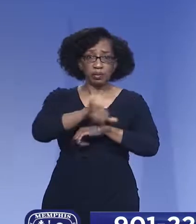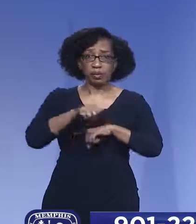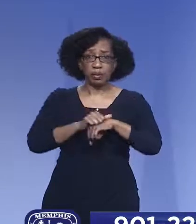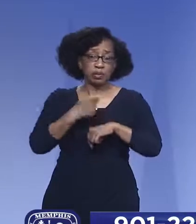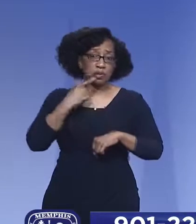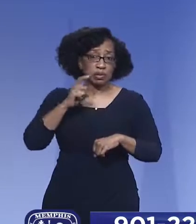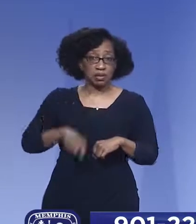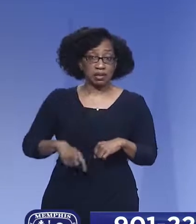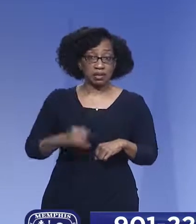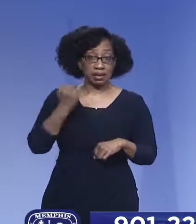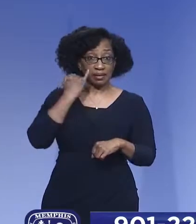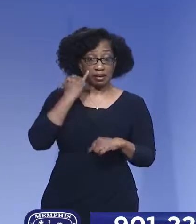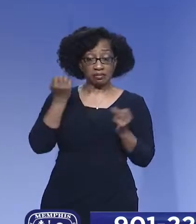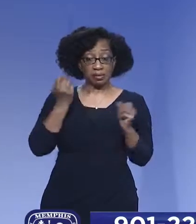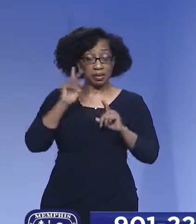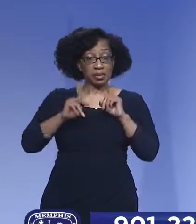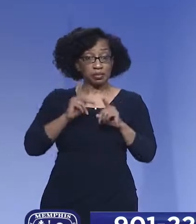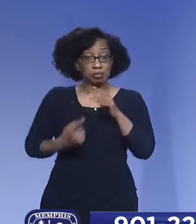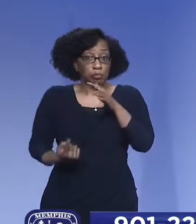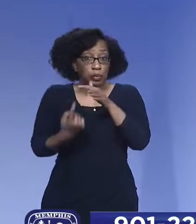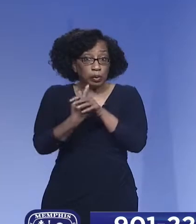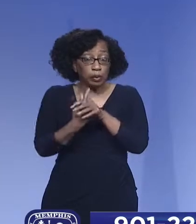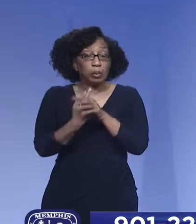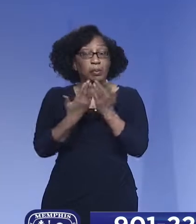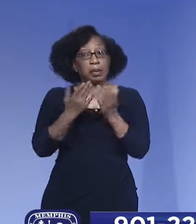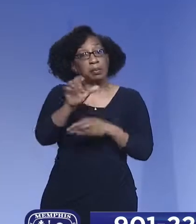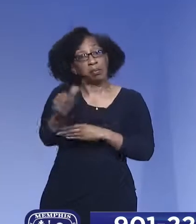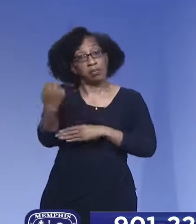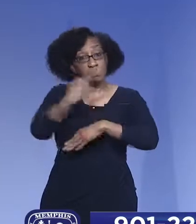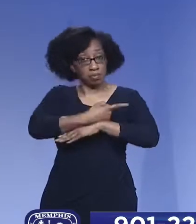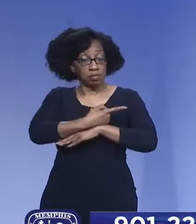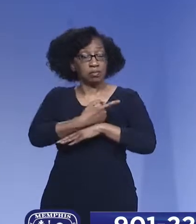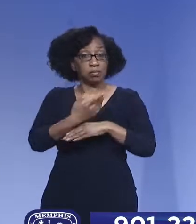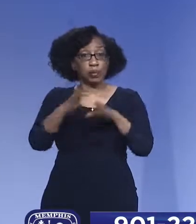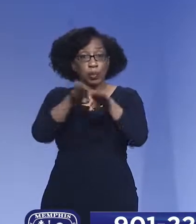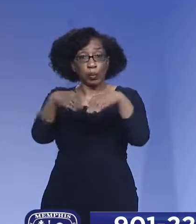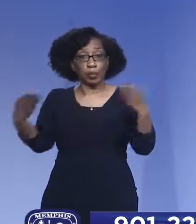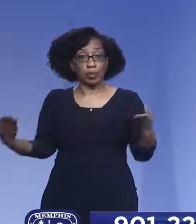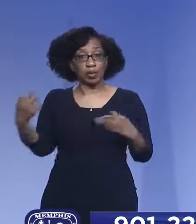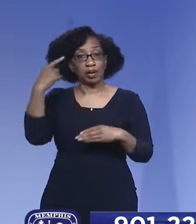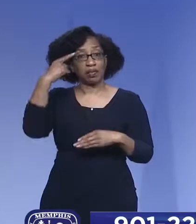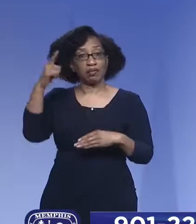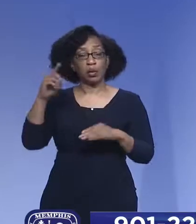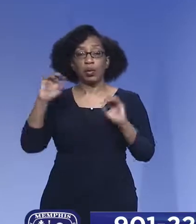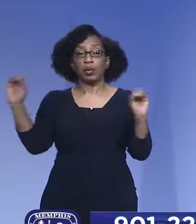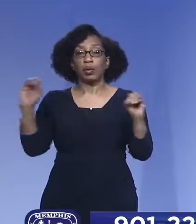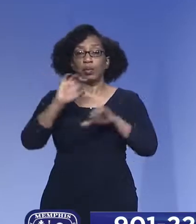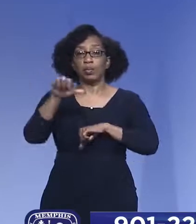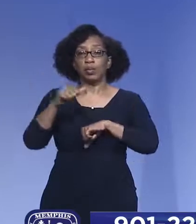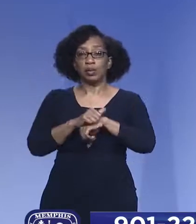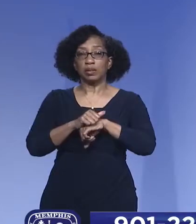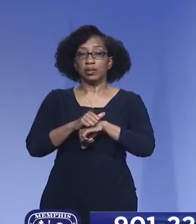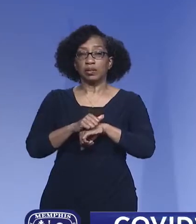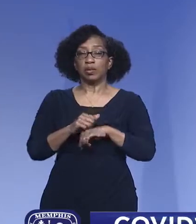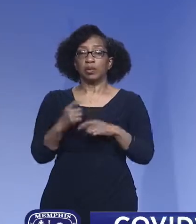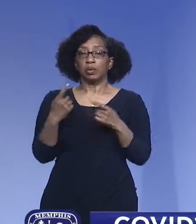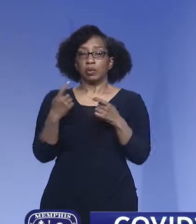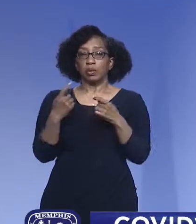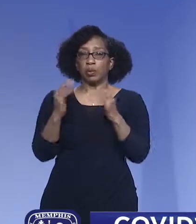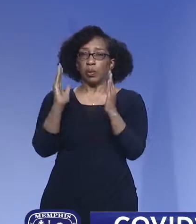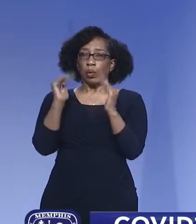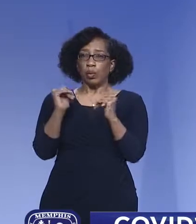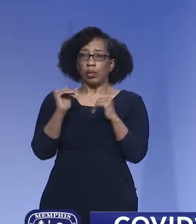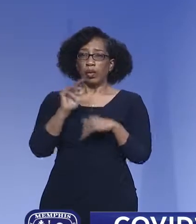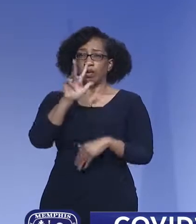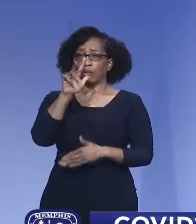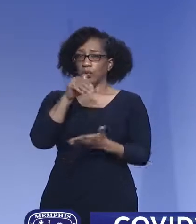if we get some uptake. I'm hopeful that we will. We have 3,000, the ability to do at least 3,000 people there, and if